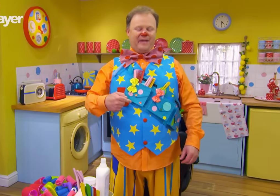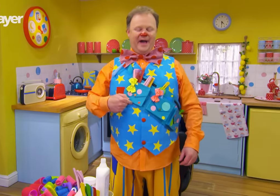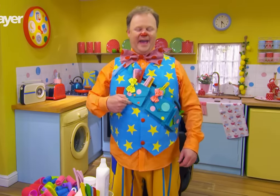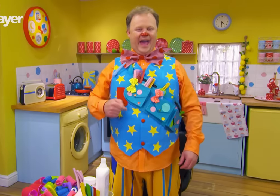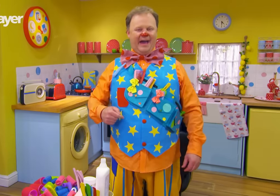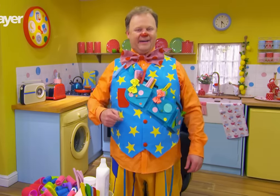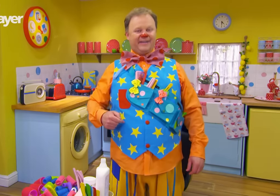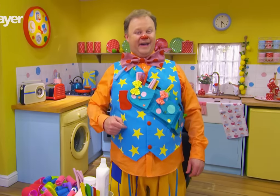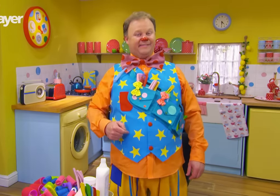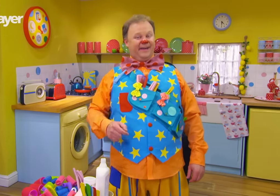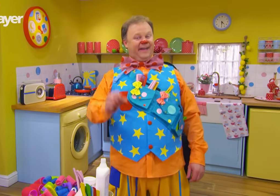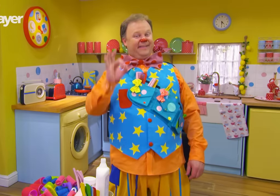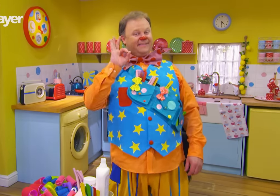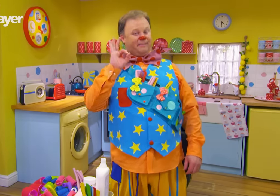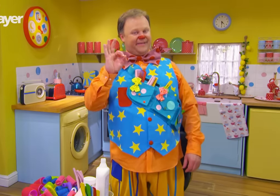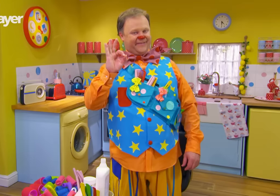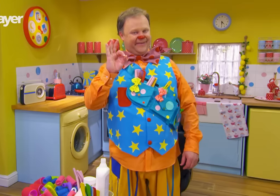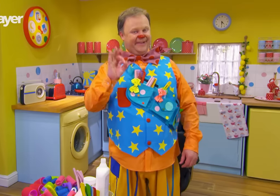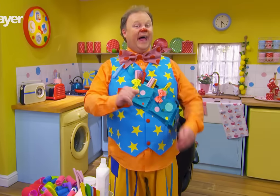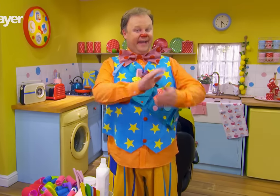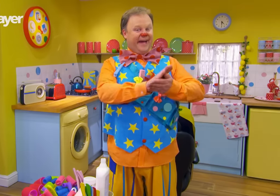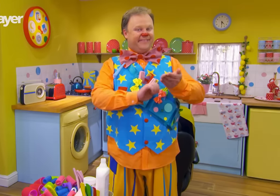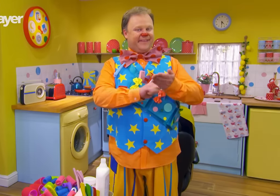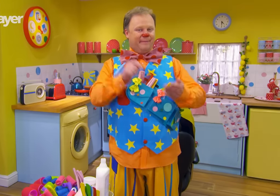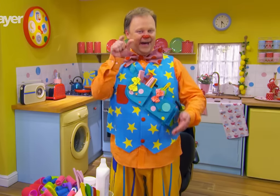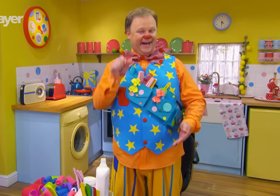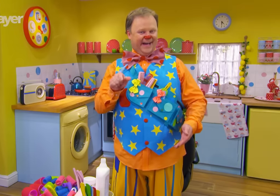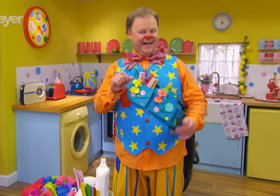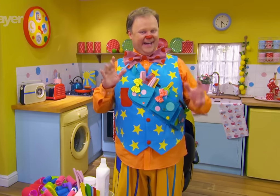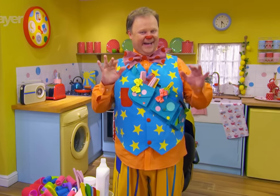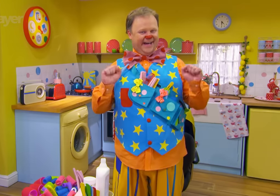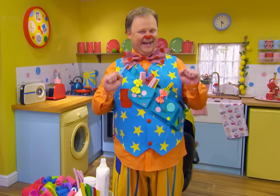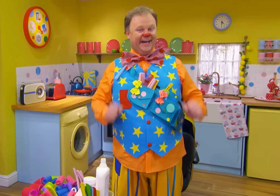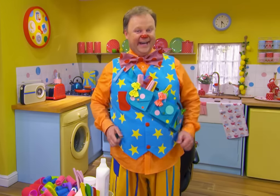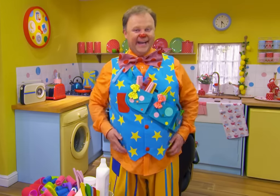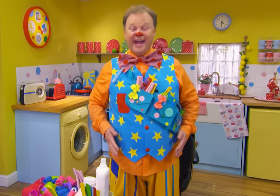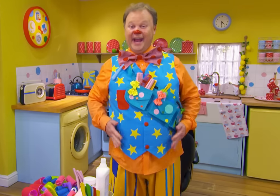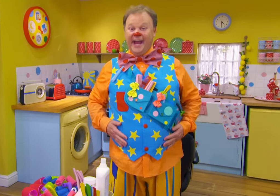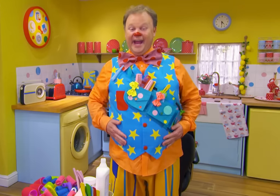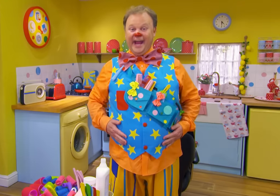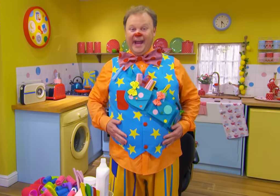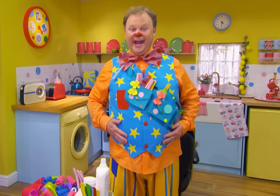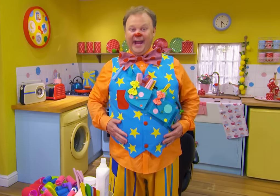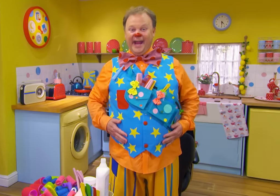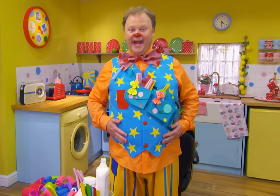I have a very special customer. Ooh, who is it, Mr